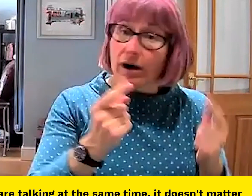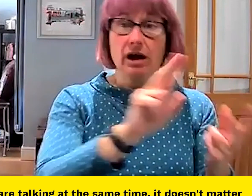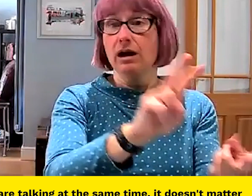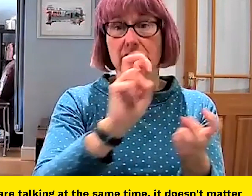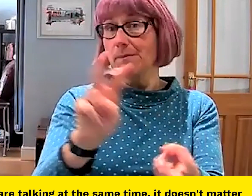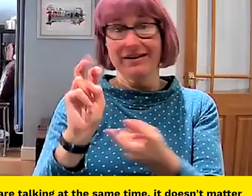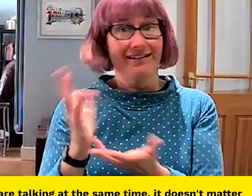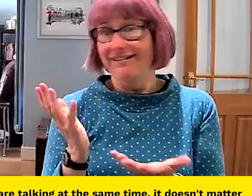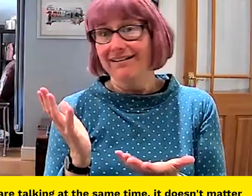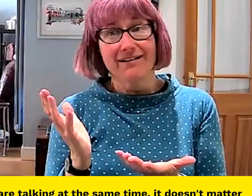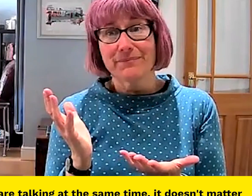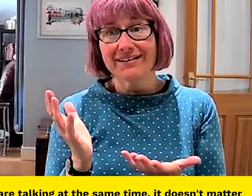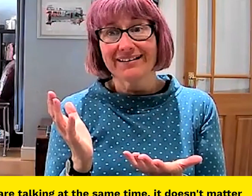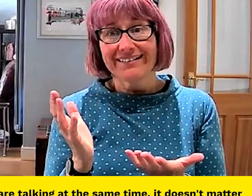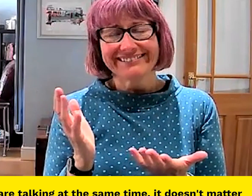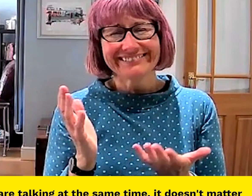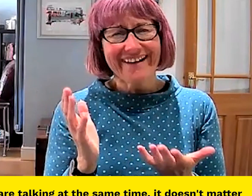may be, you can't pick everything up.